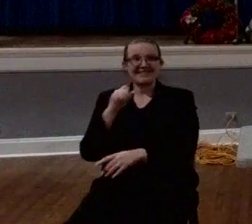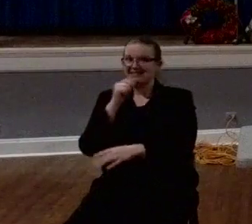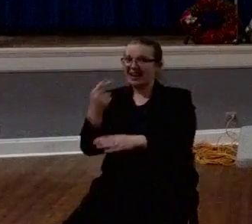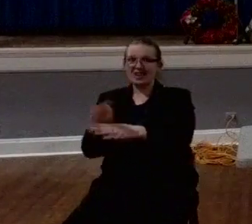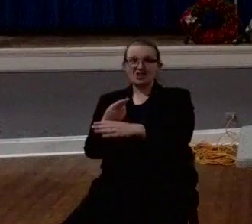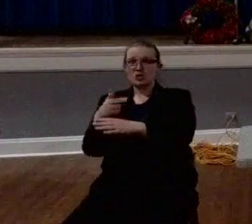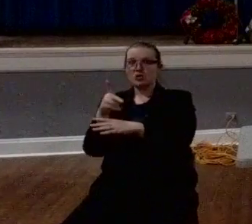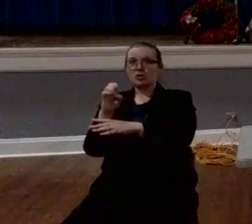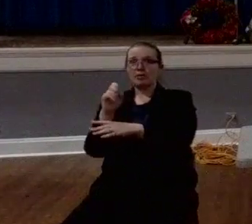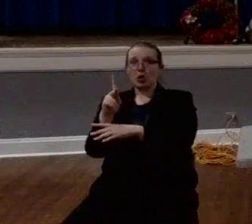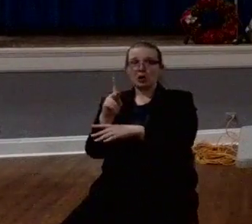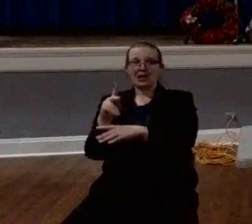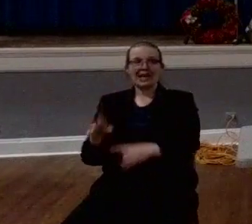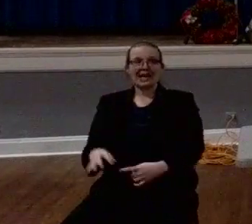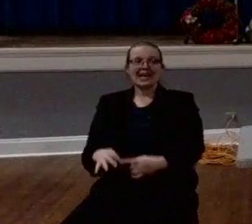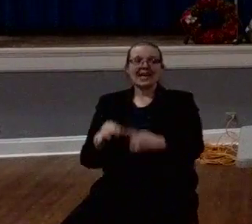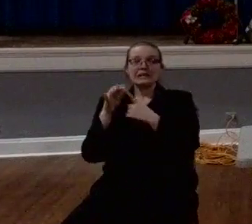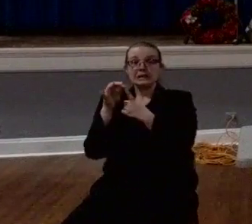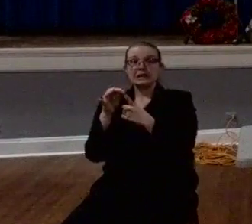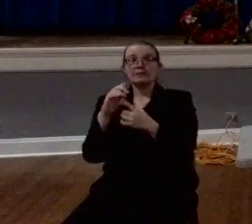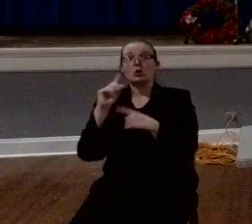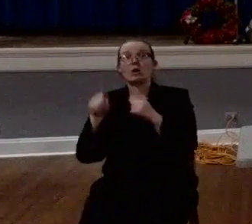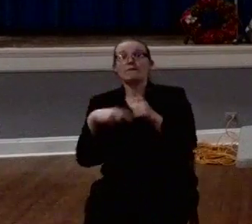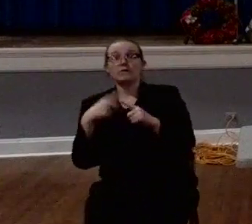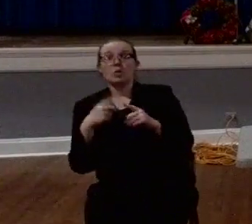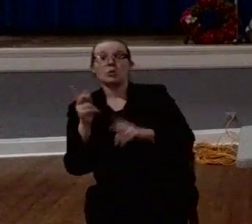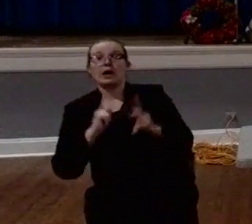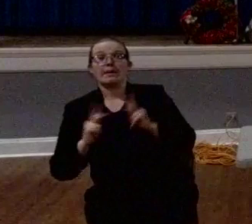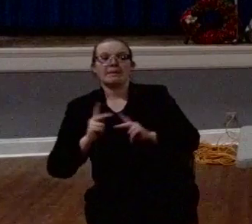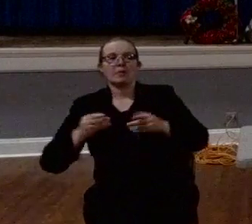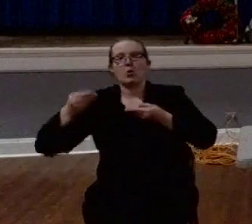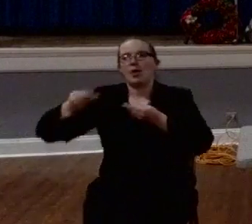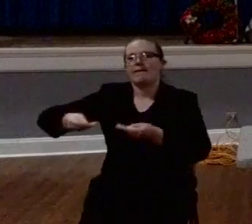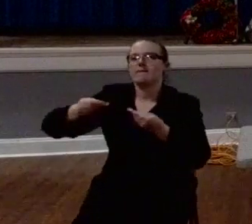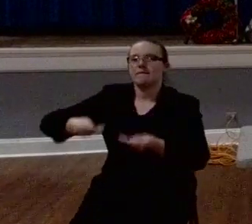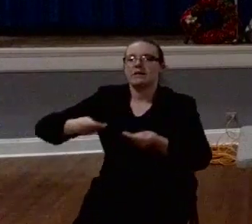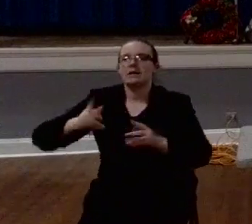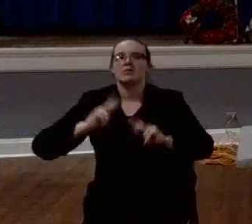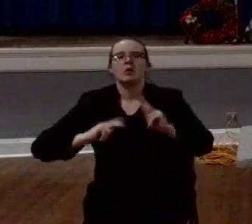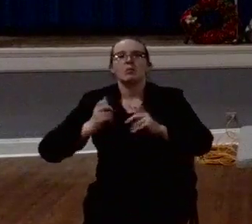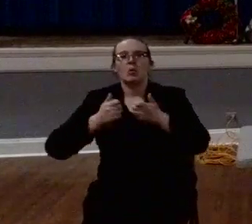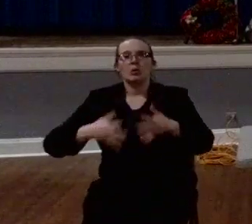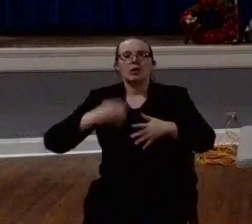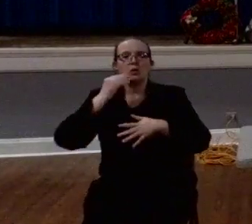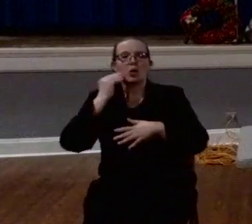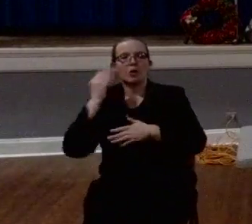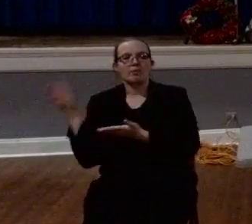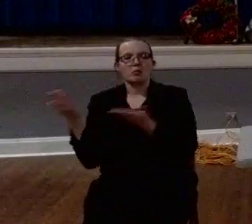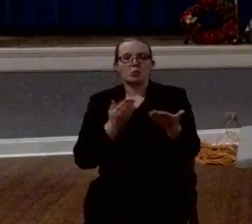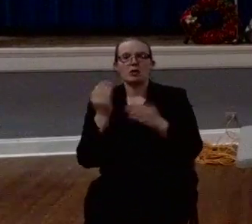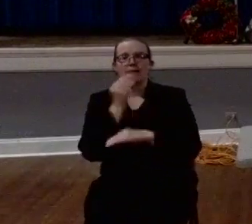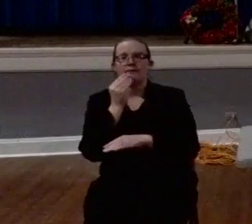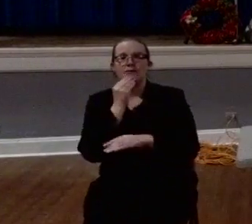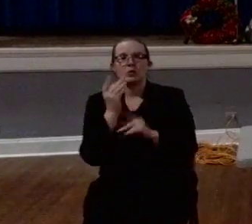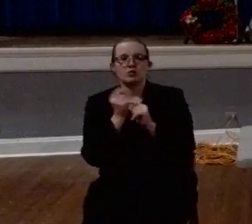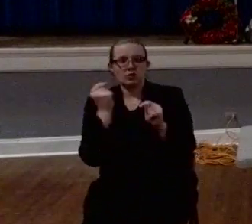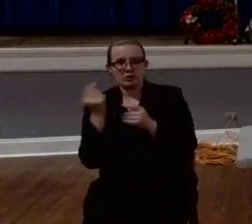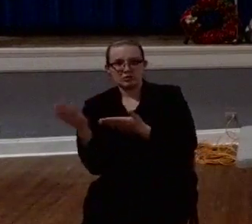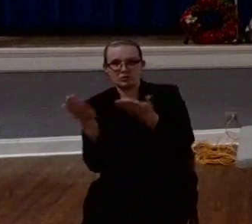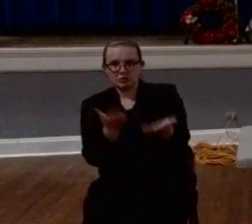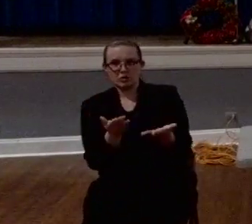park except for when people who are feeding the homeless will come with their food trucks to provide people with